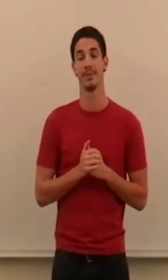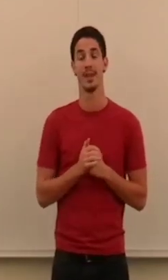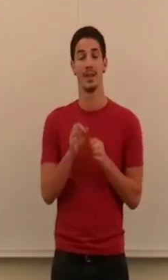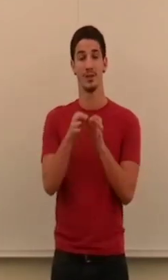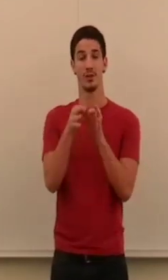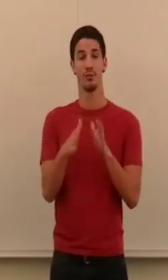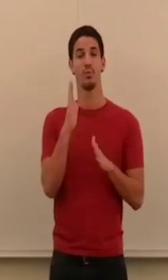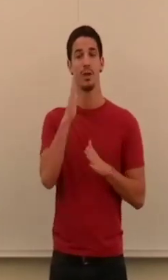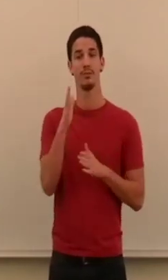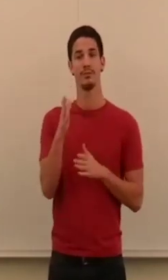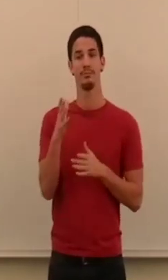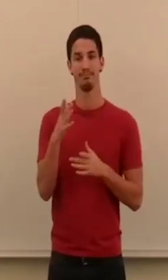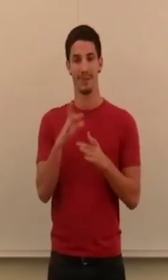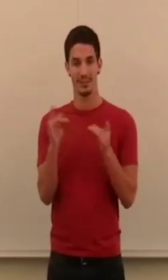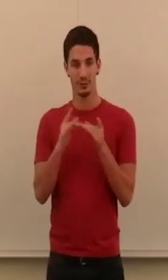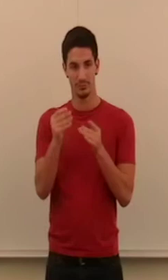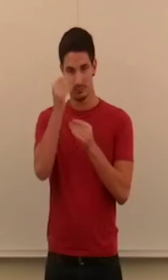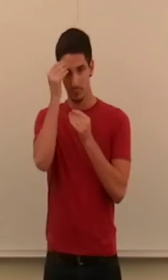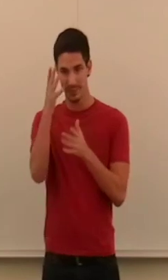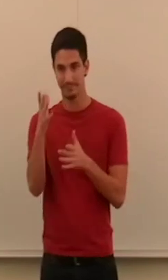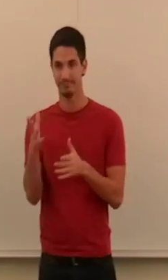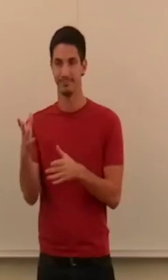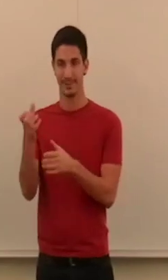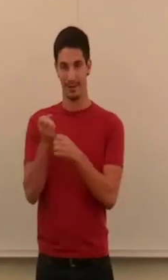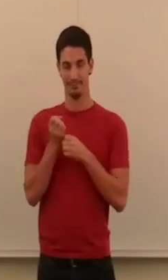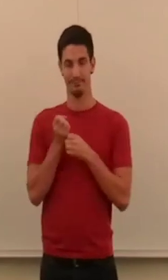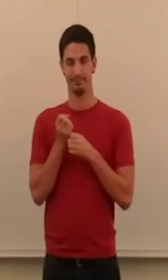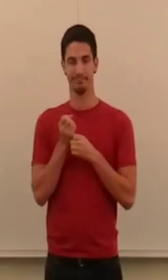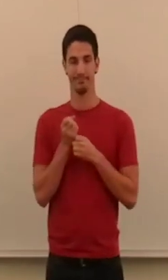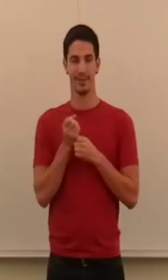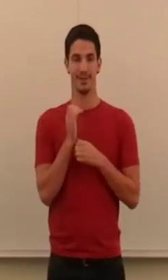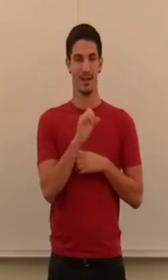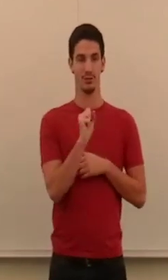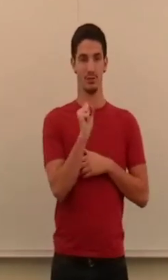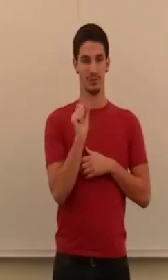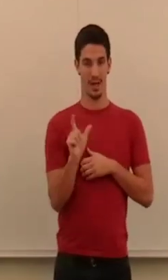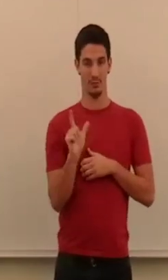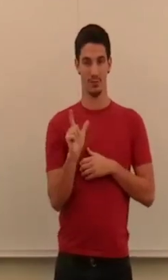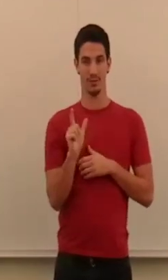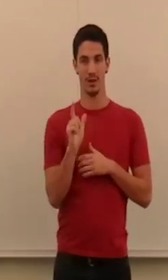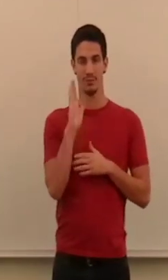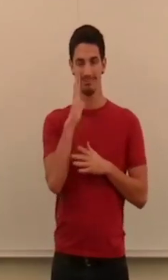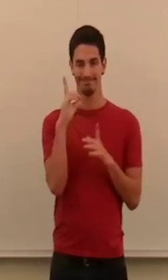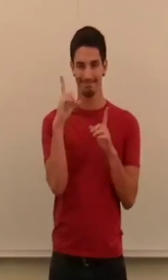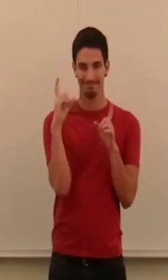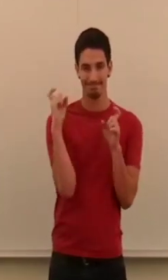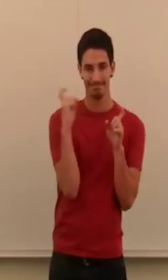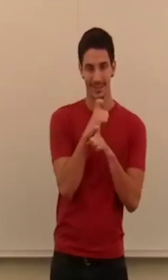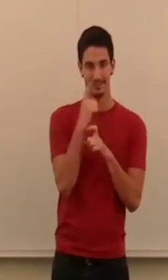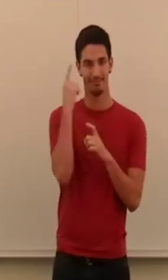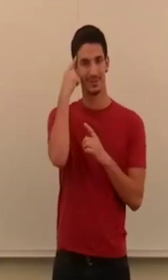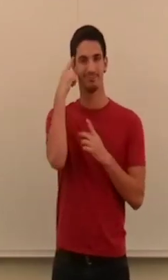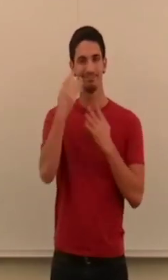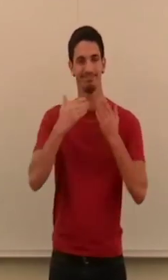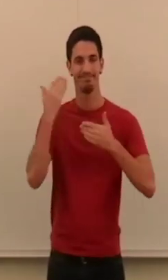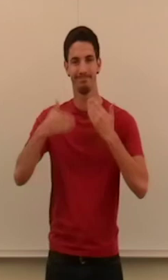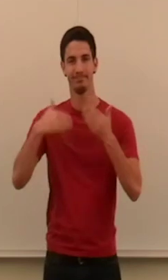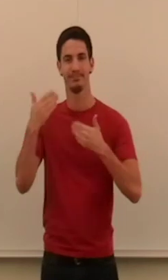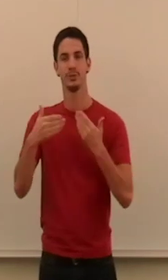the message expressed in the source language and works through a complex mental process to express that